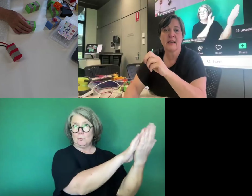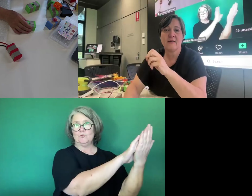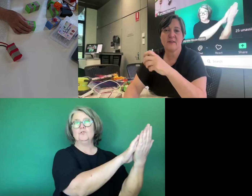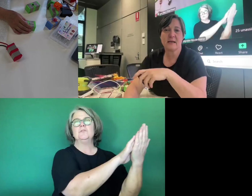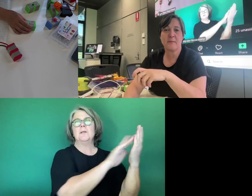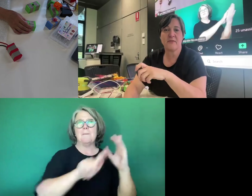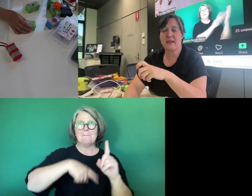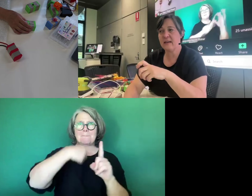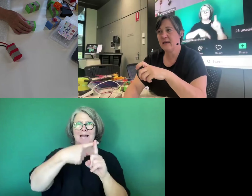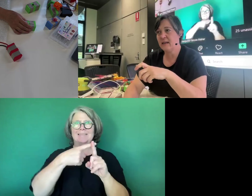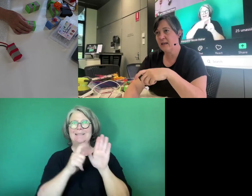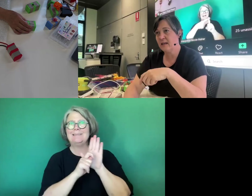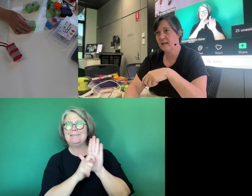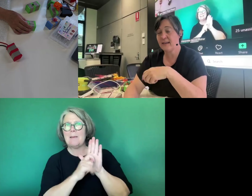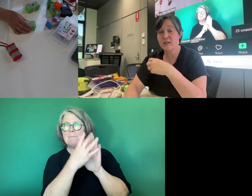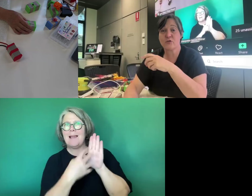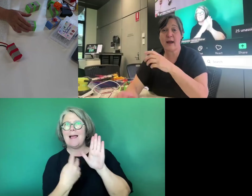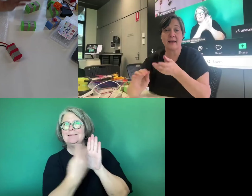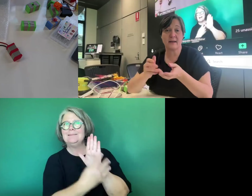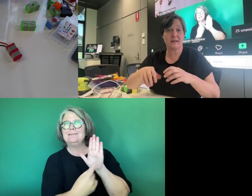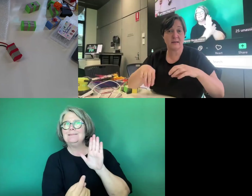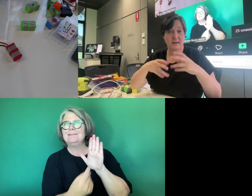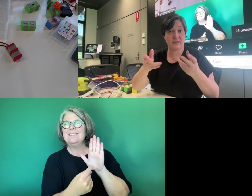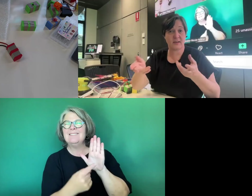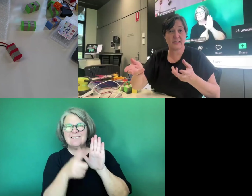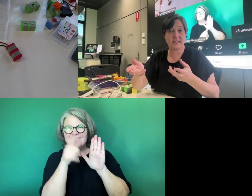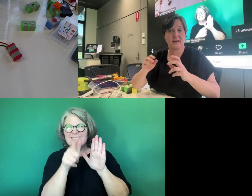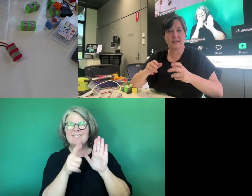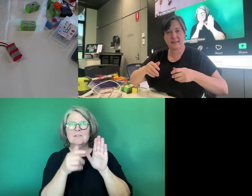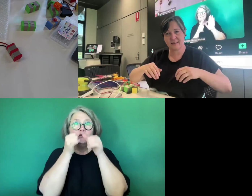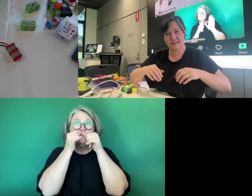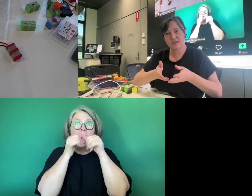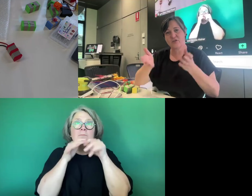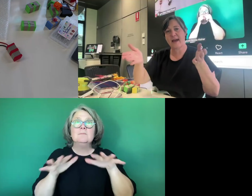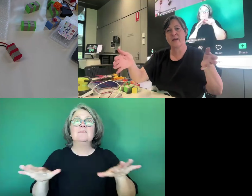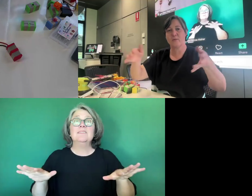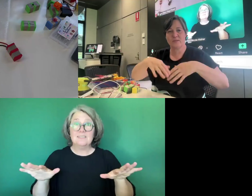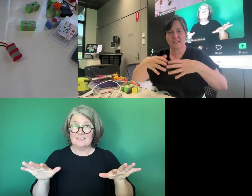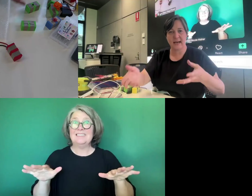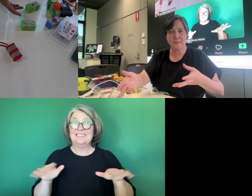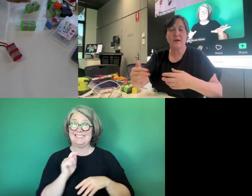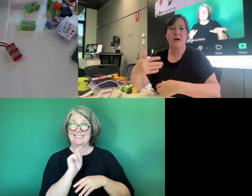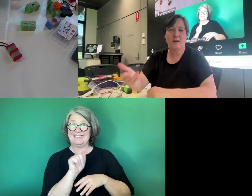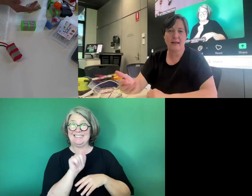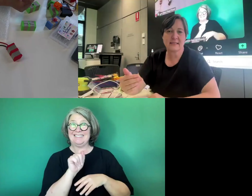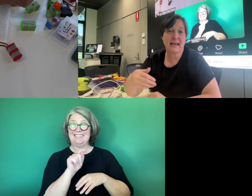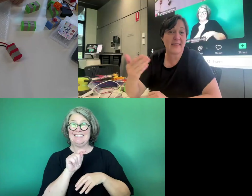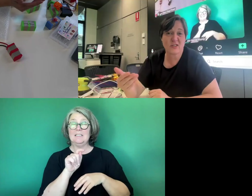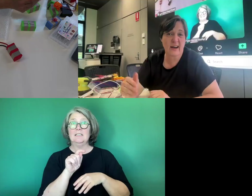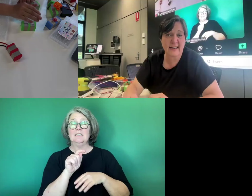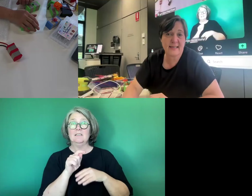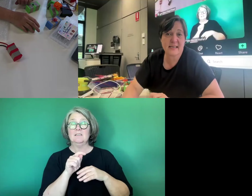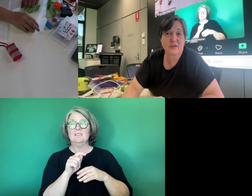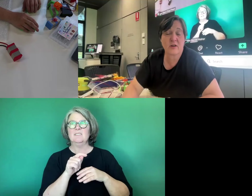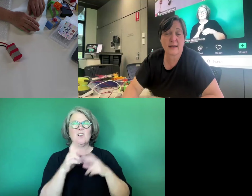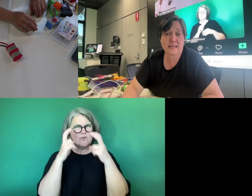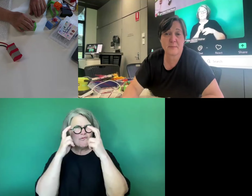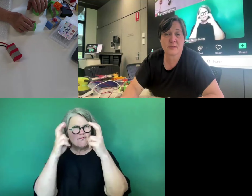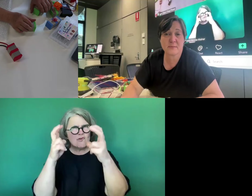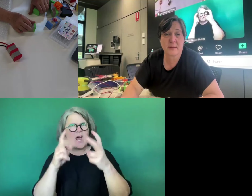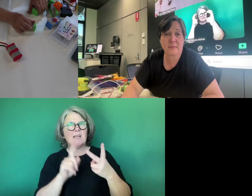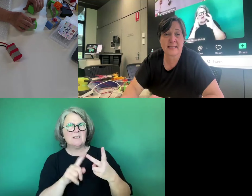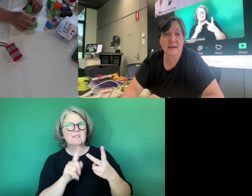templates for some of the, like the dragon that I did, like the dragon shape, and the train, etc.